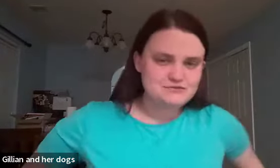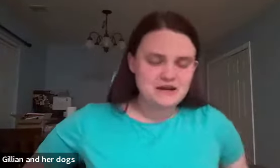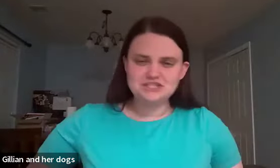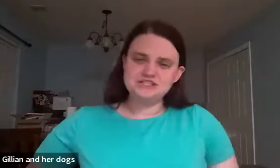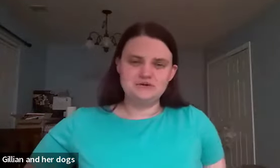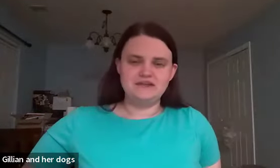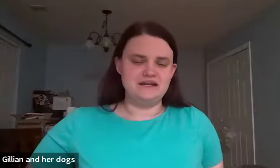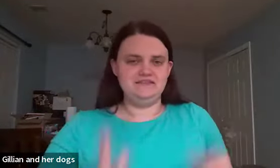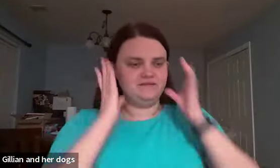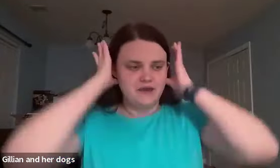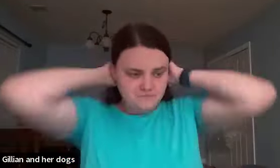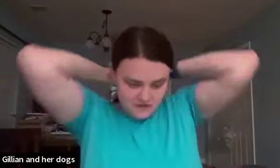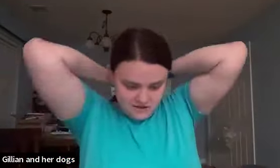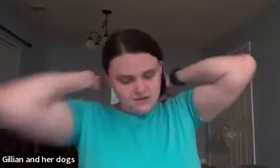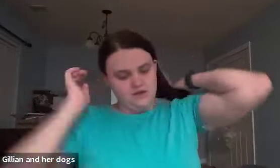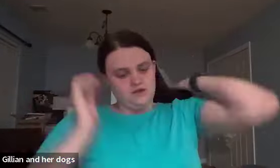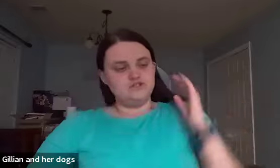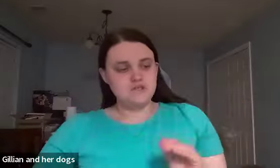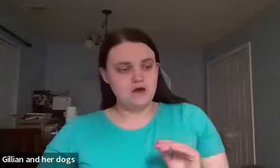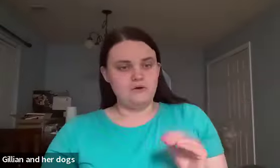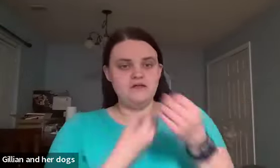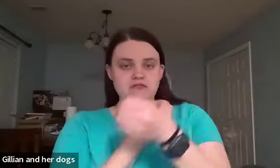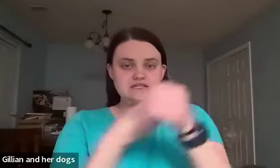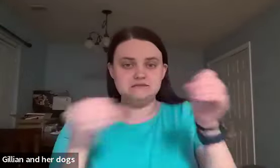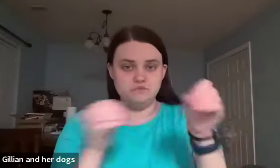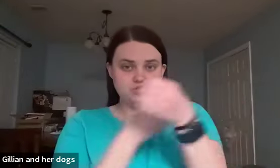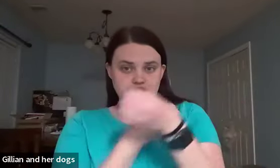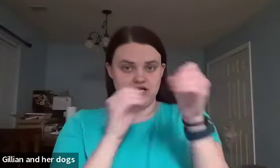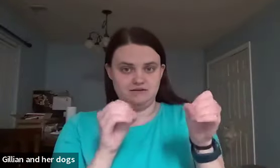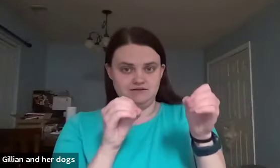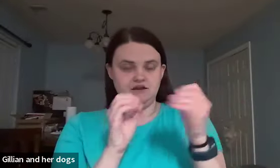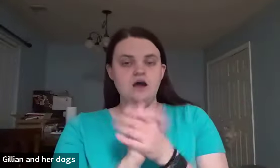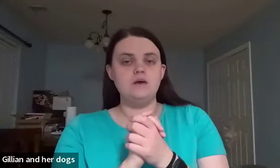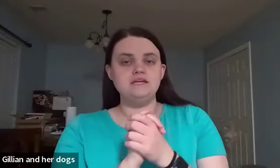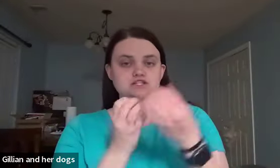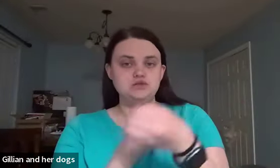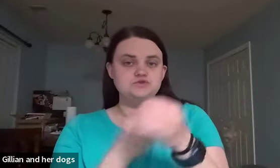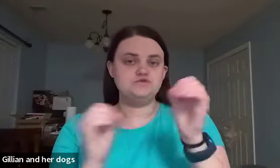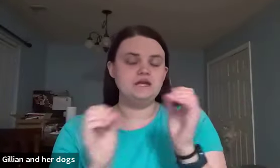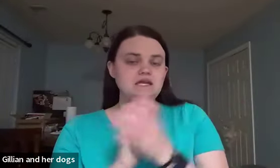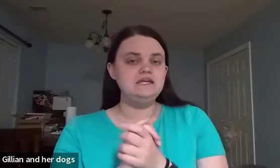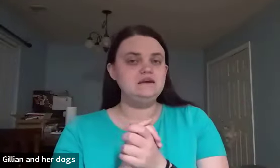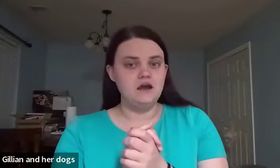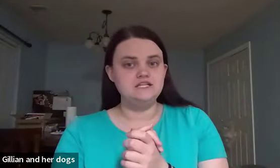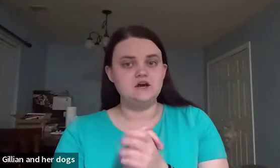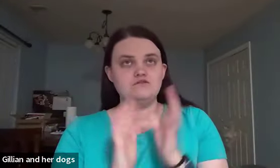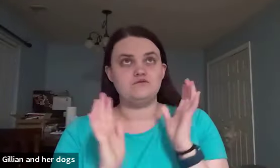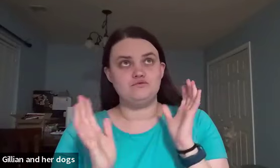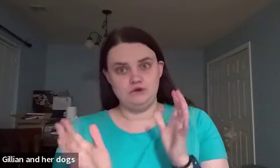is what I should have started with, and I didn't think of that. So this motion is used for any kind of